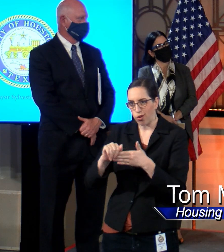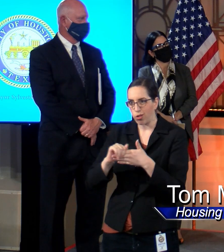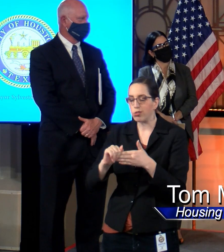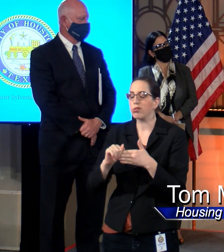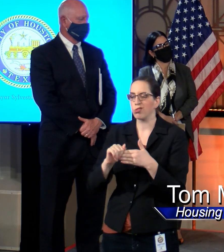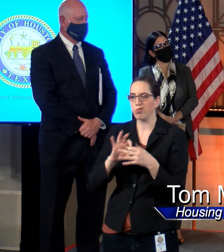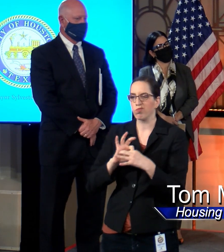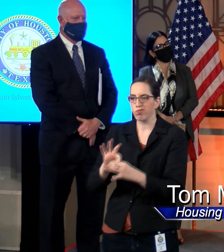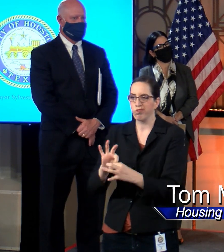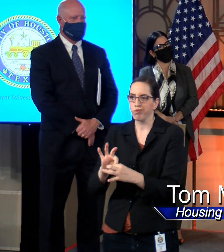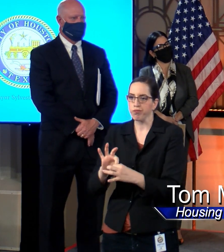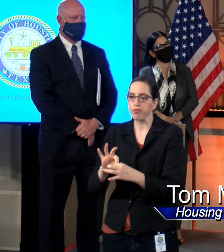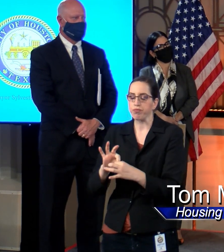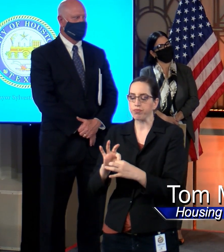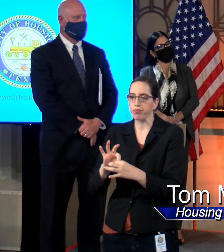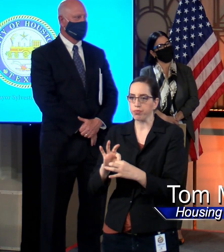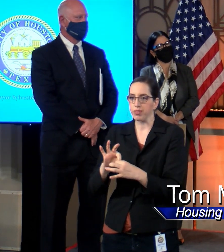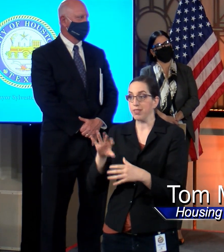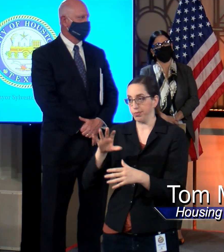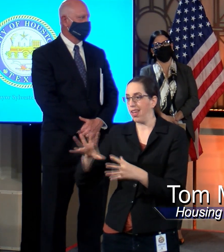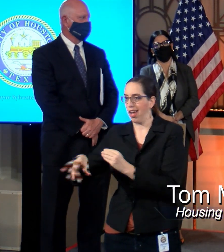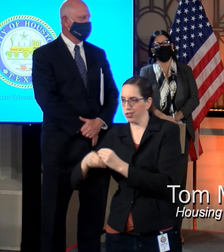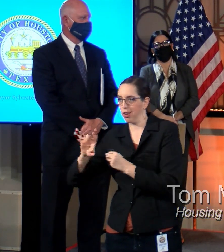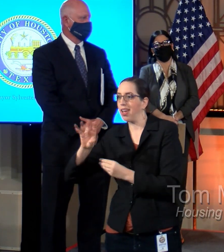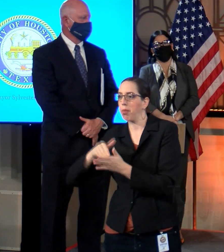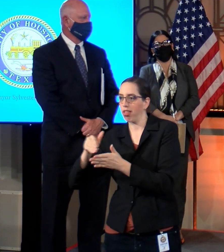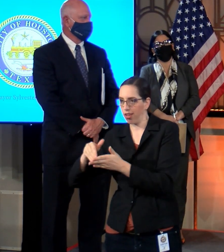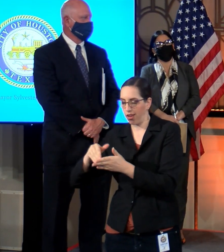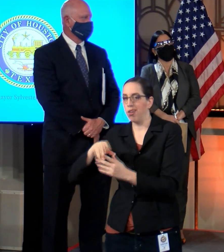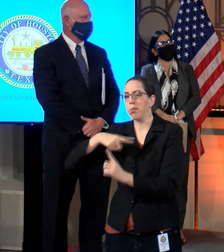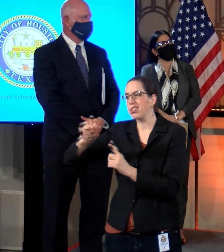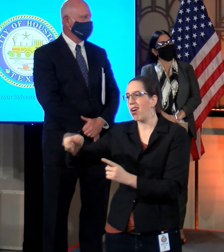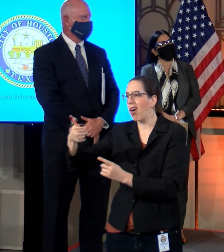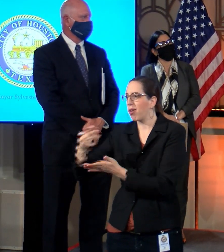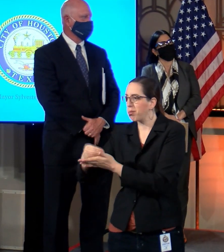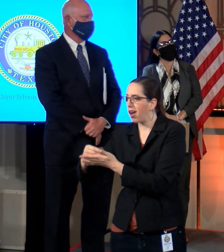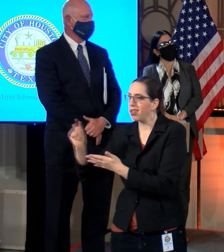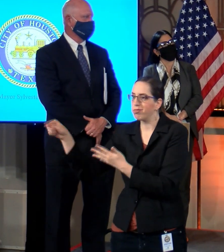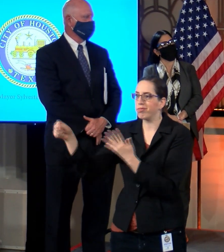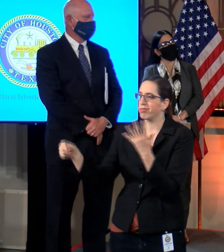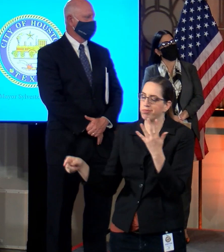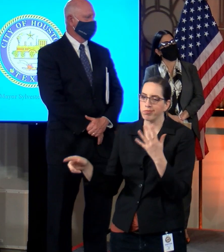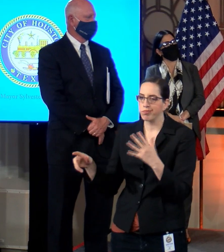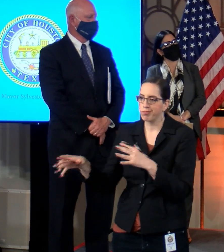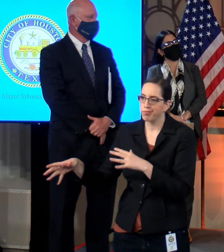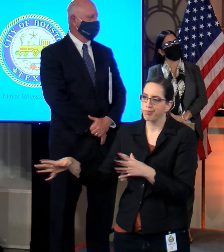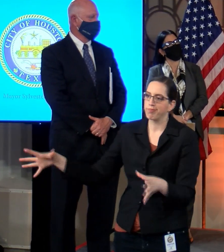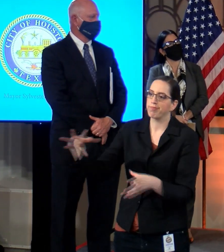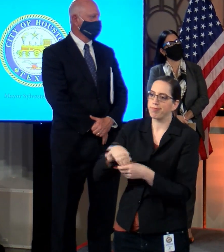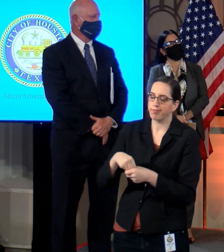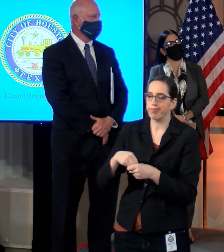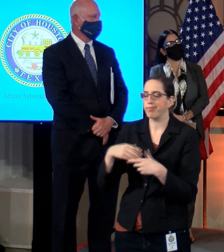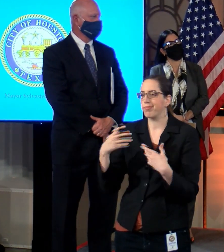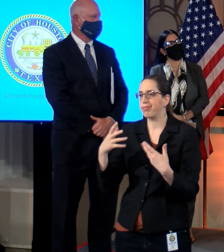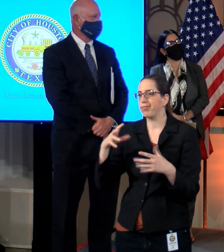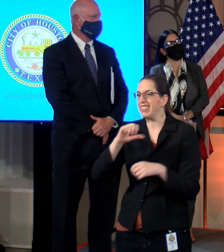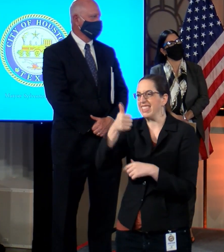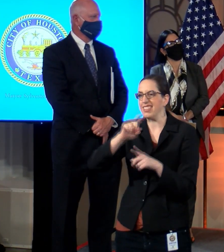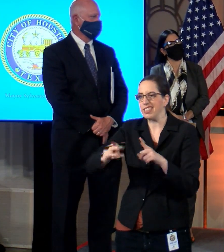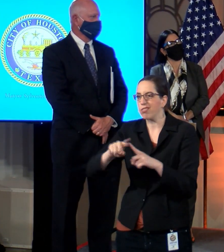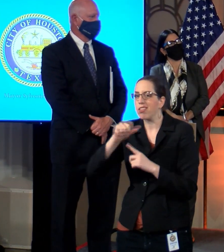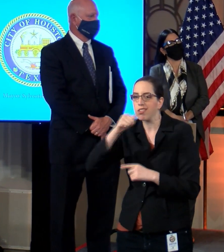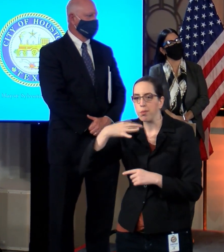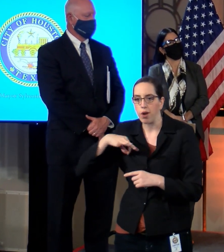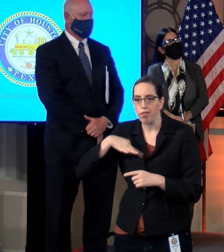as it relates to the $8 million and the other funds that are out there, working with 10 different